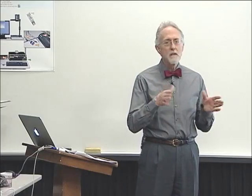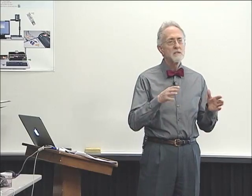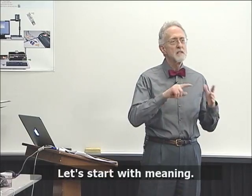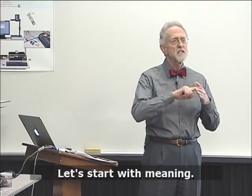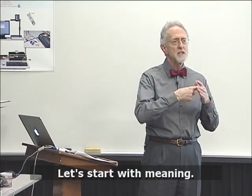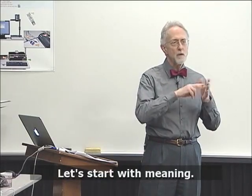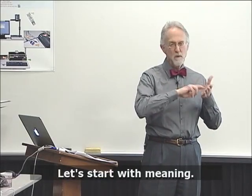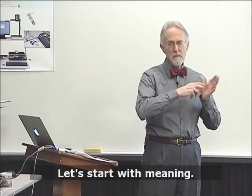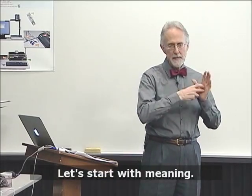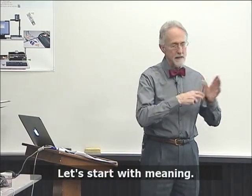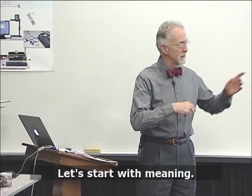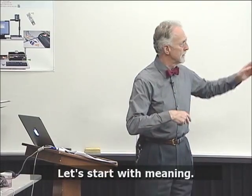Let's start with meaning.